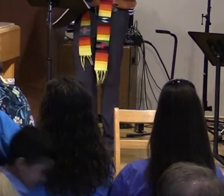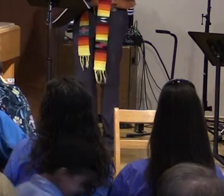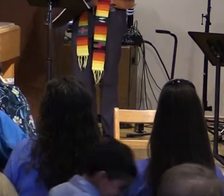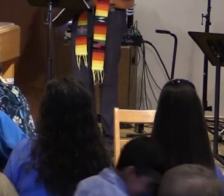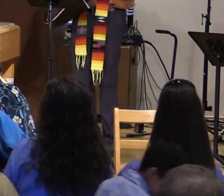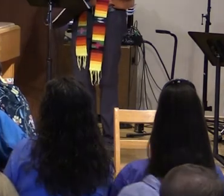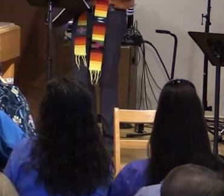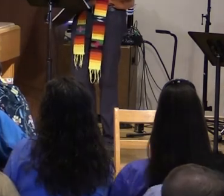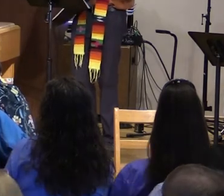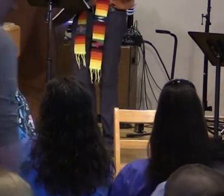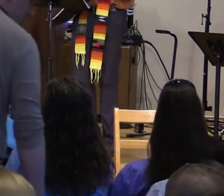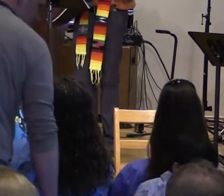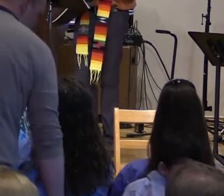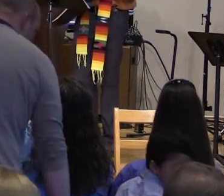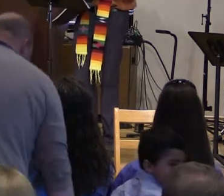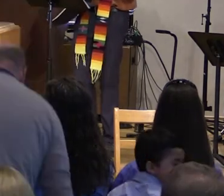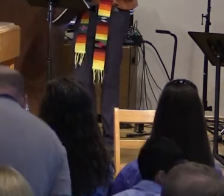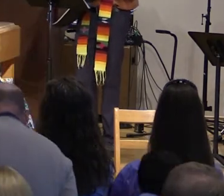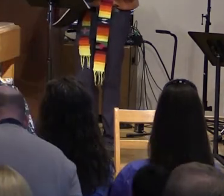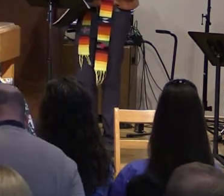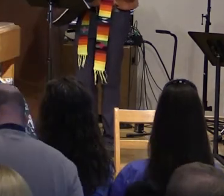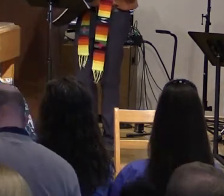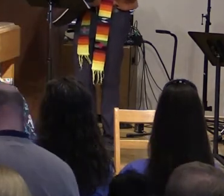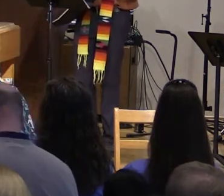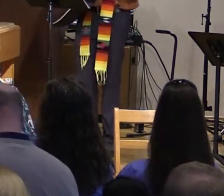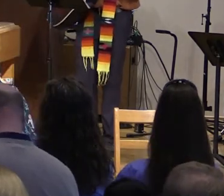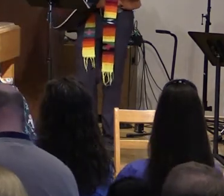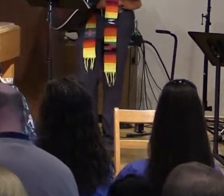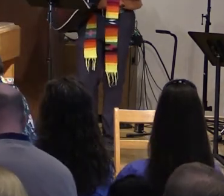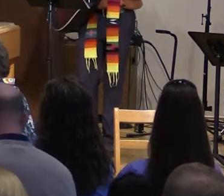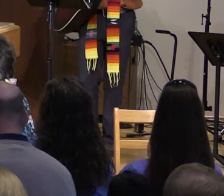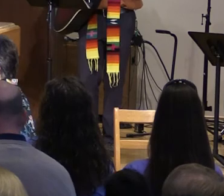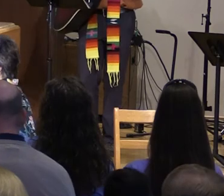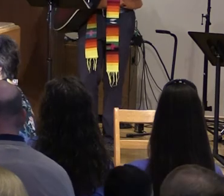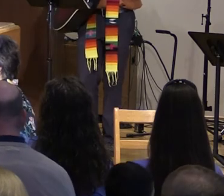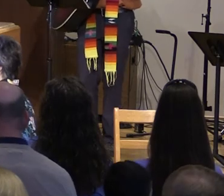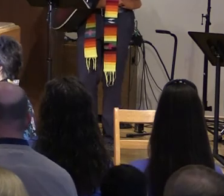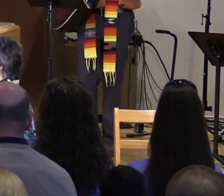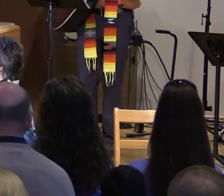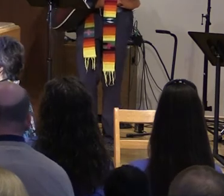my heart from your great